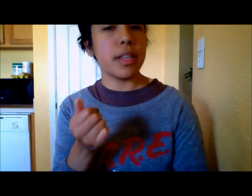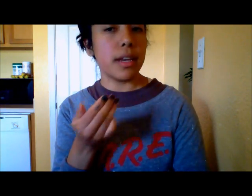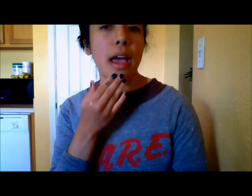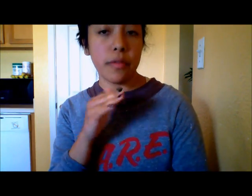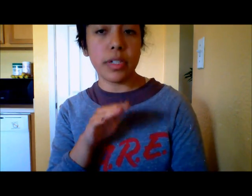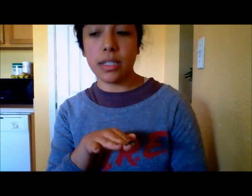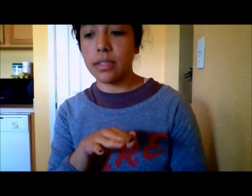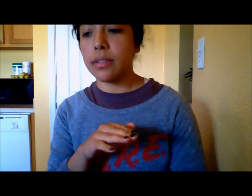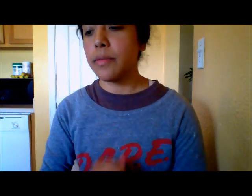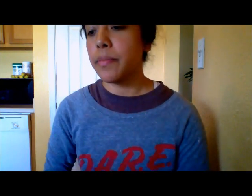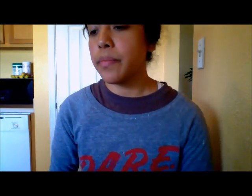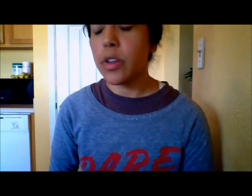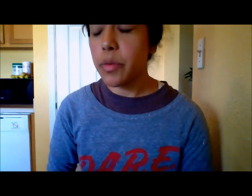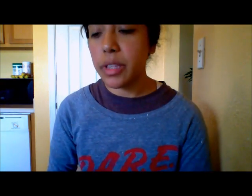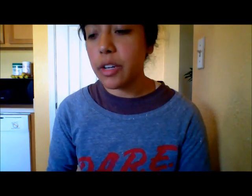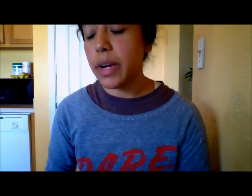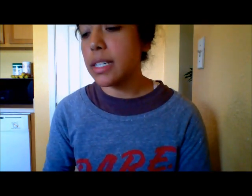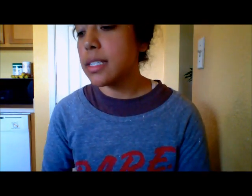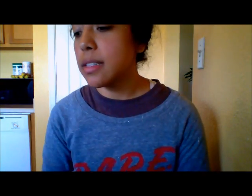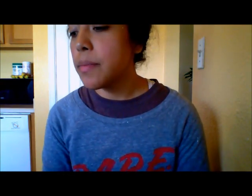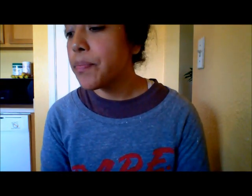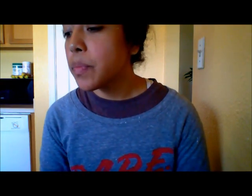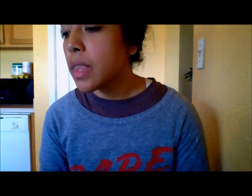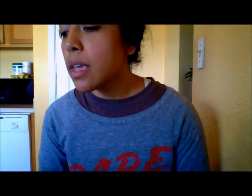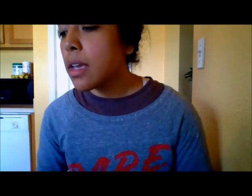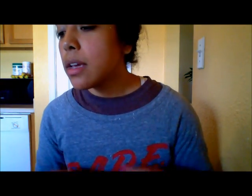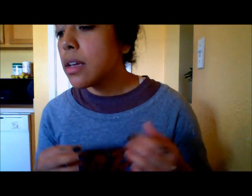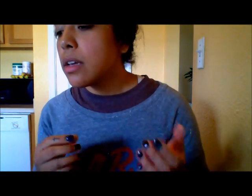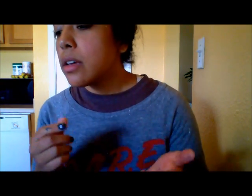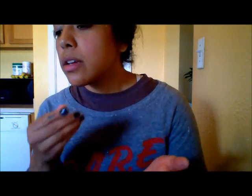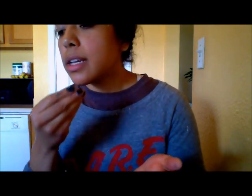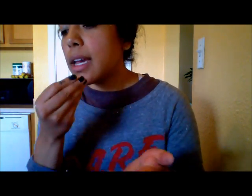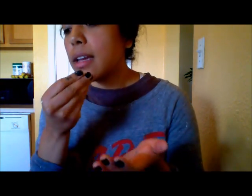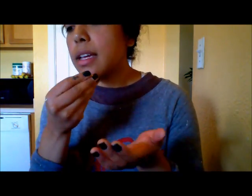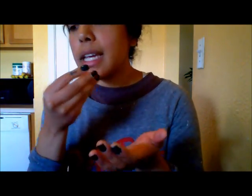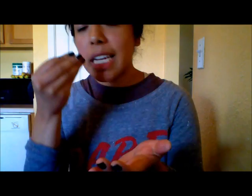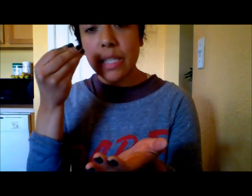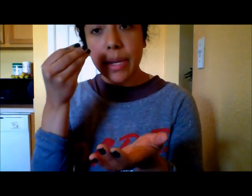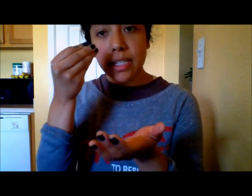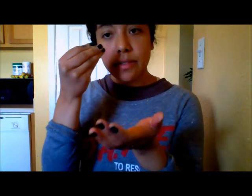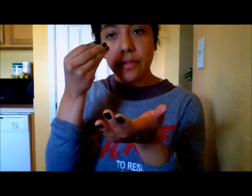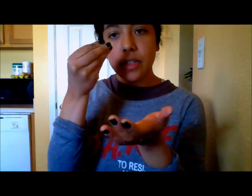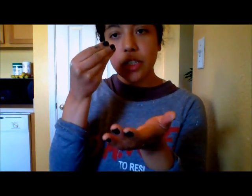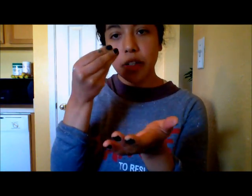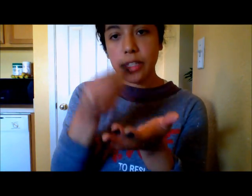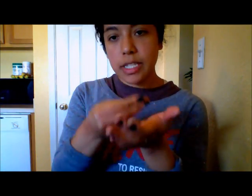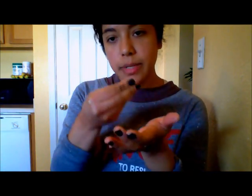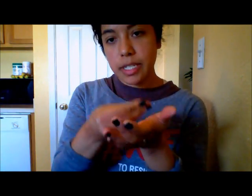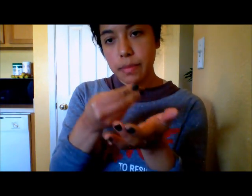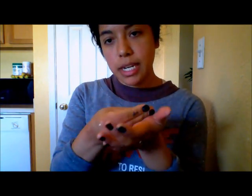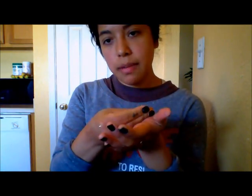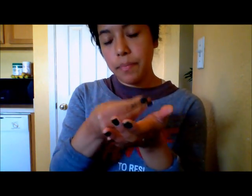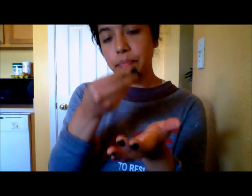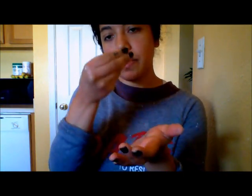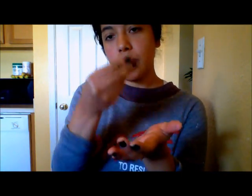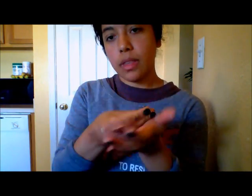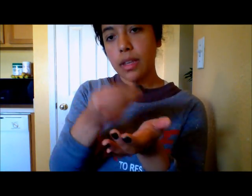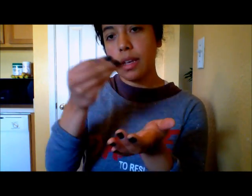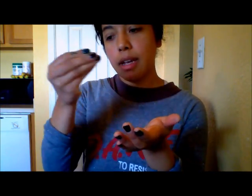within average or within range. Okay, expensive. So this means money,